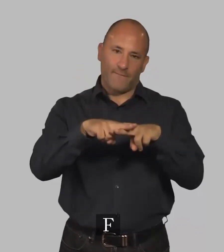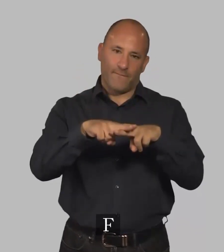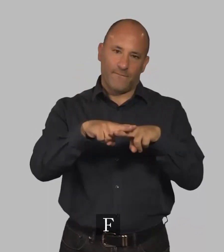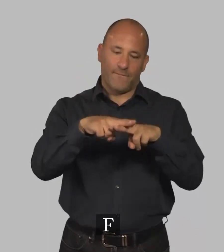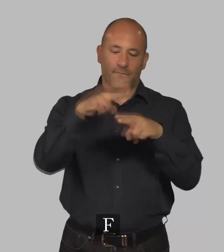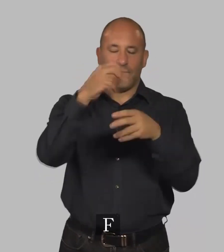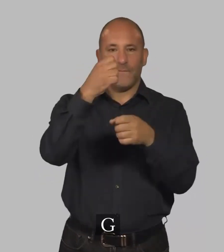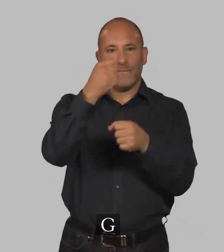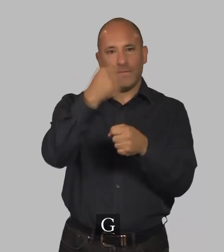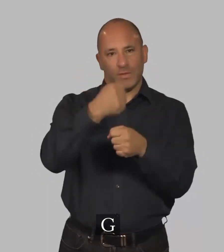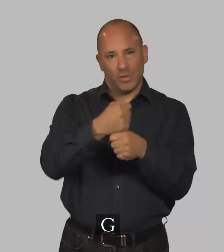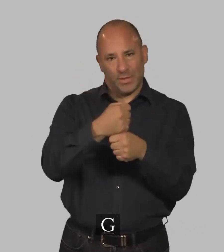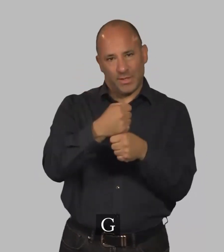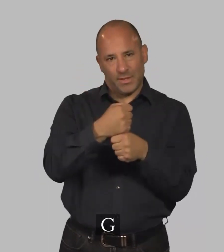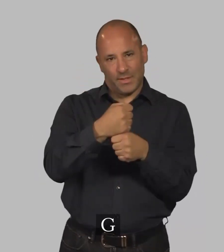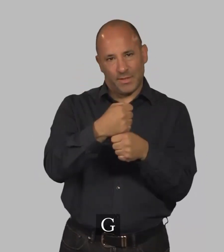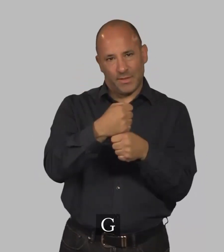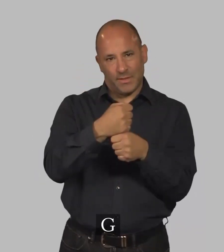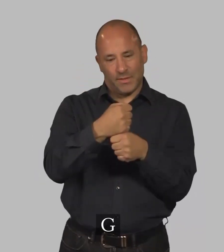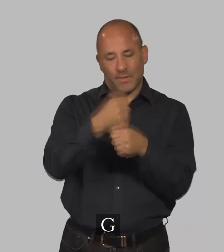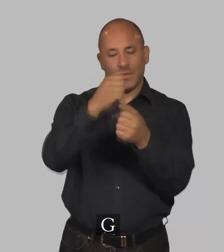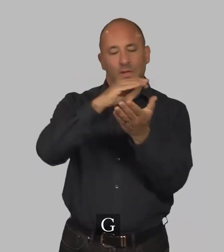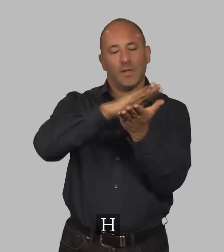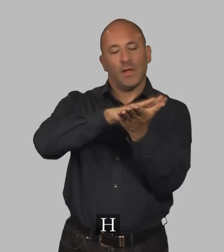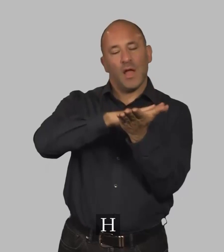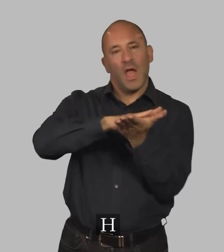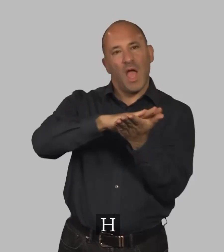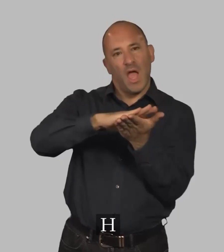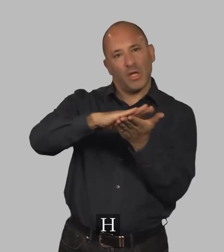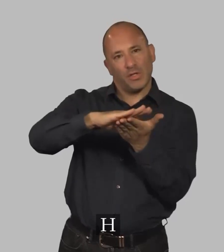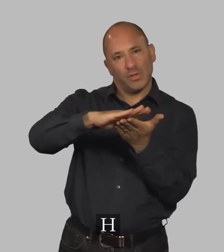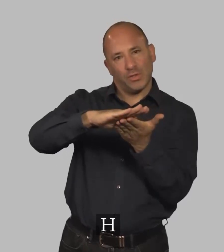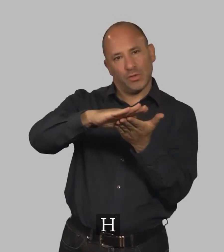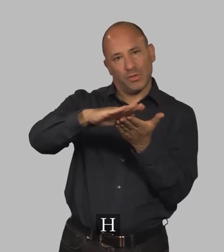F, G, H,